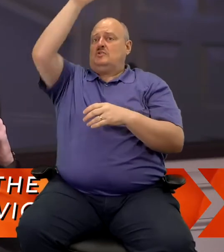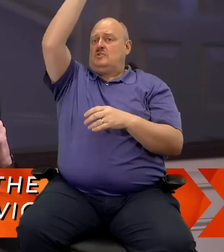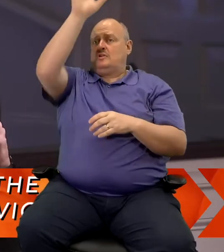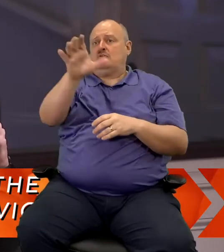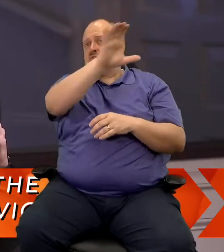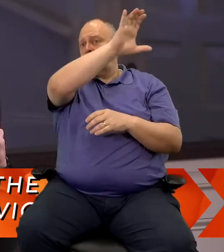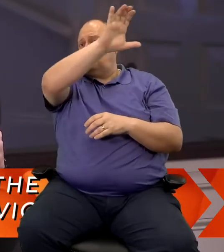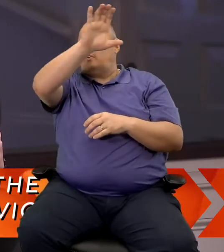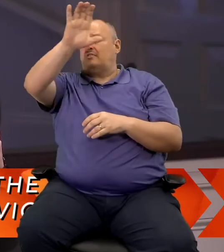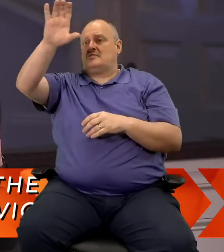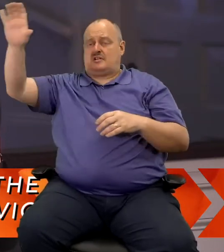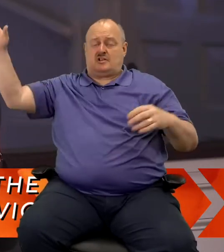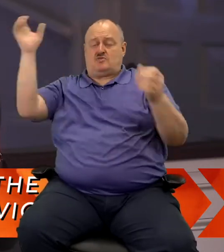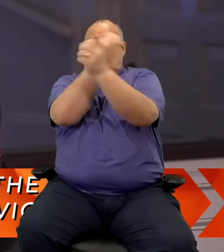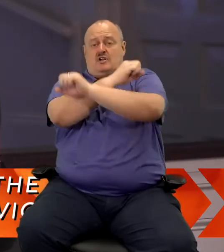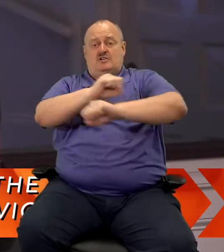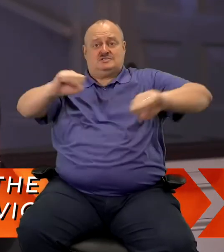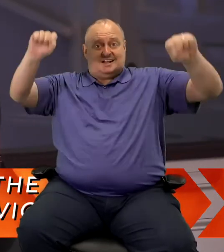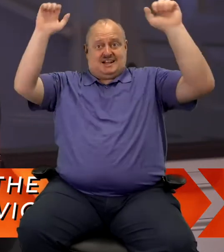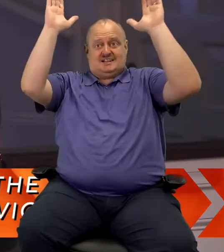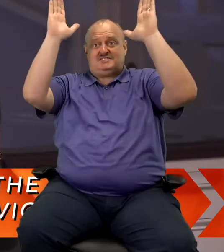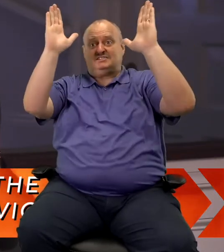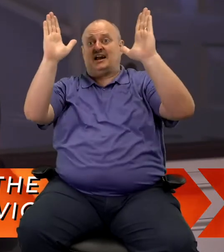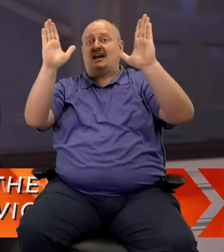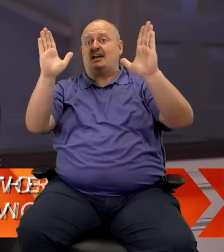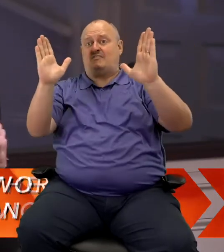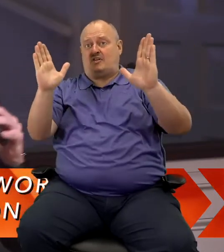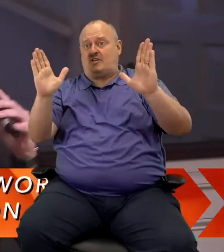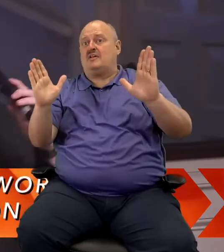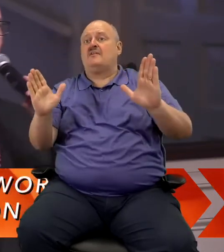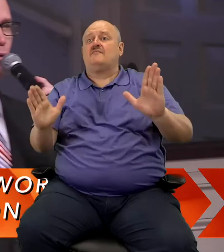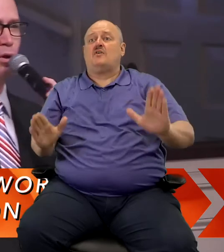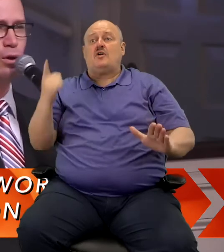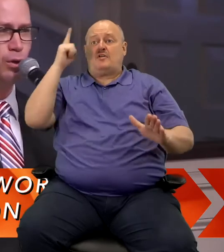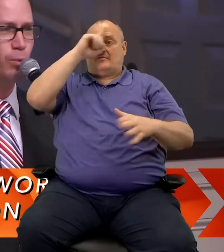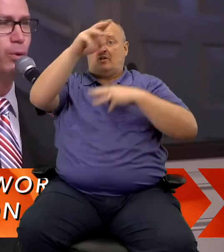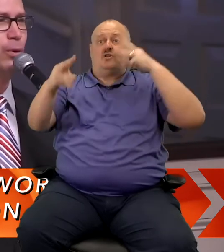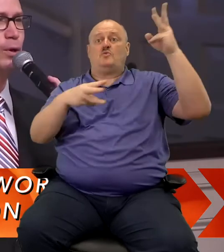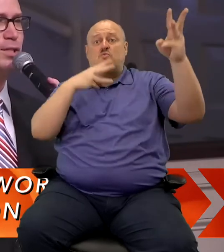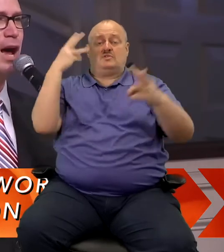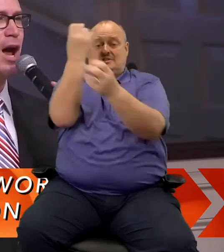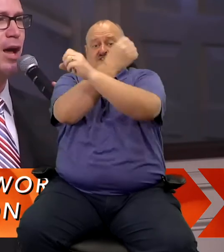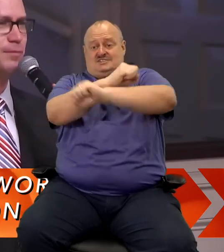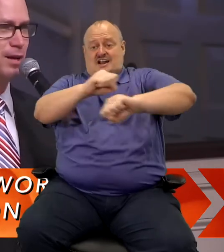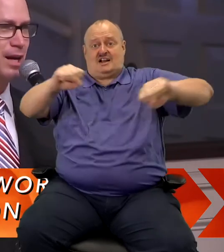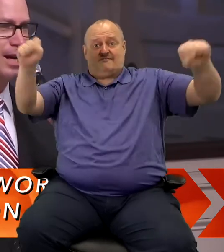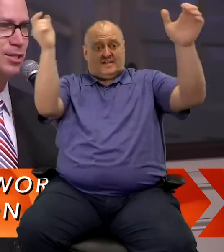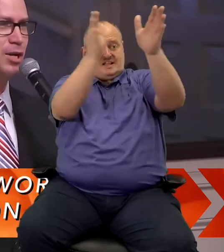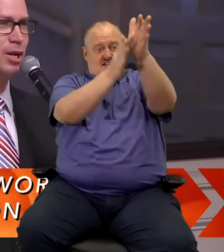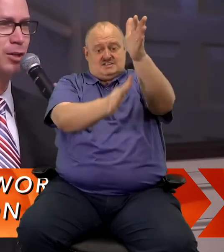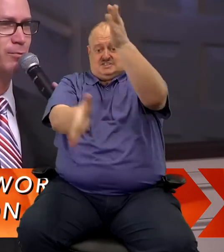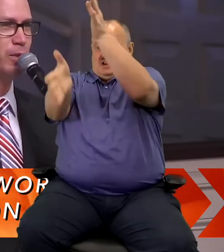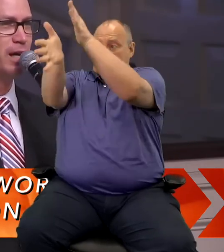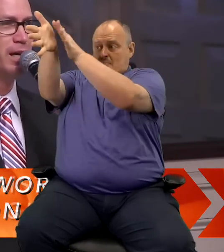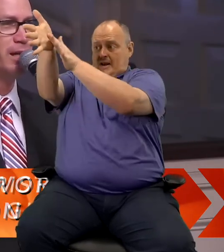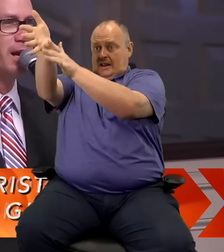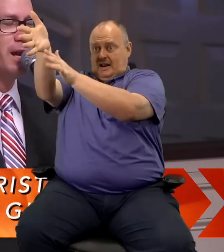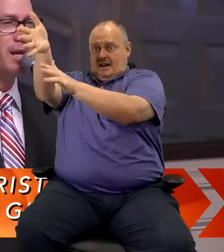who on the cross as Savior for the world's